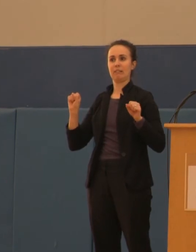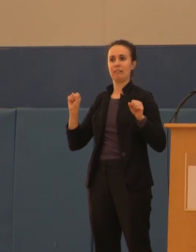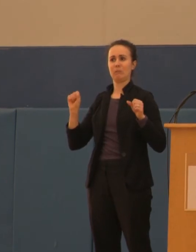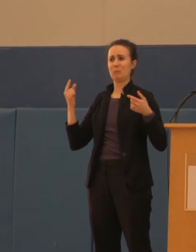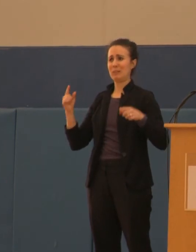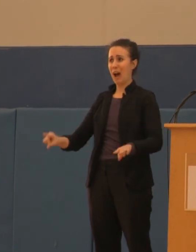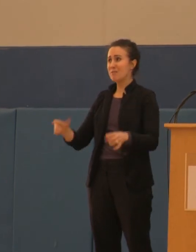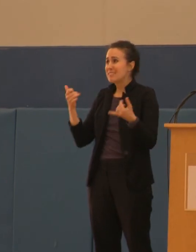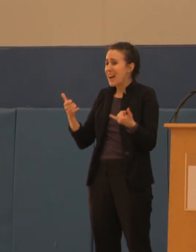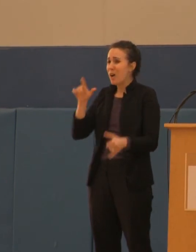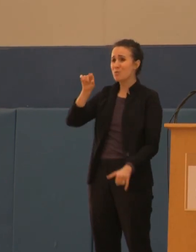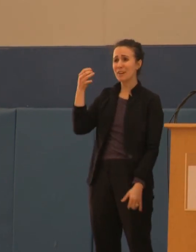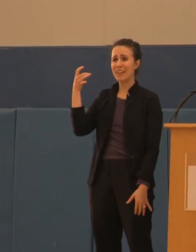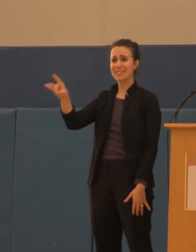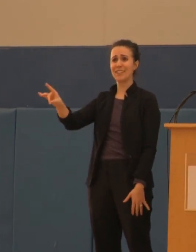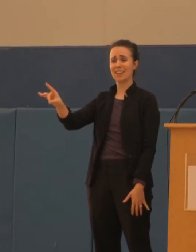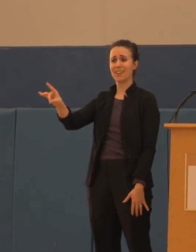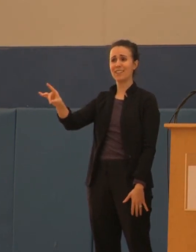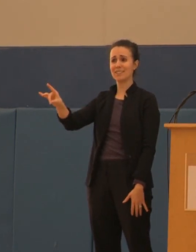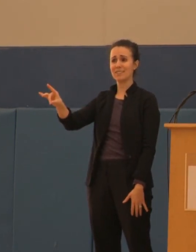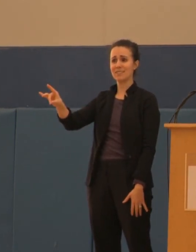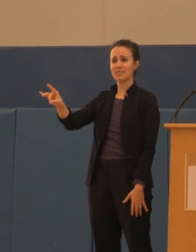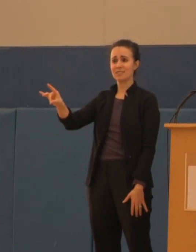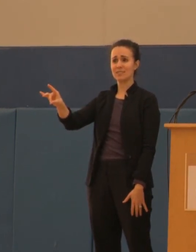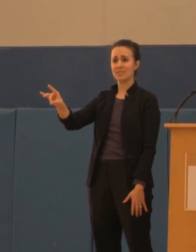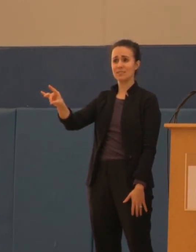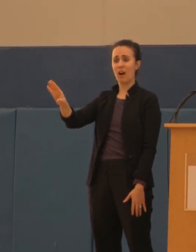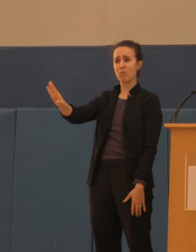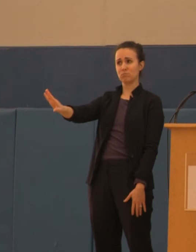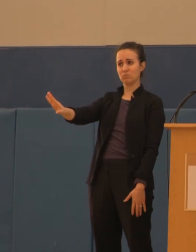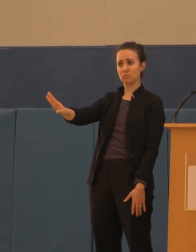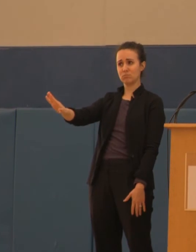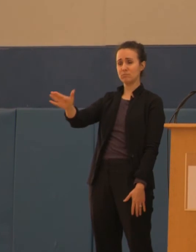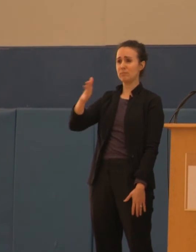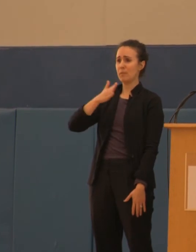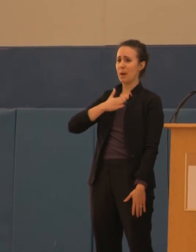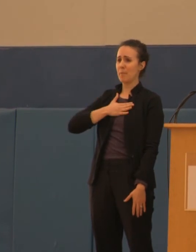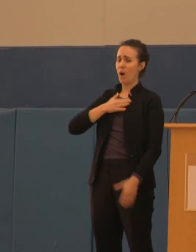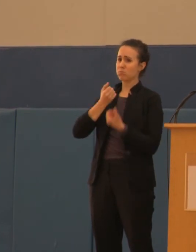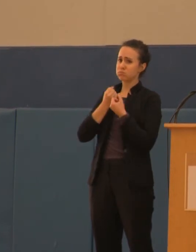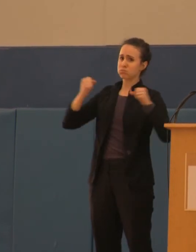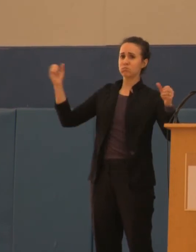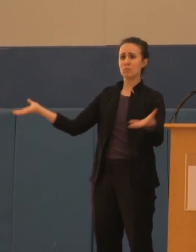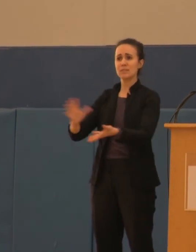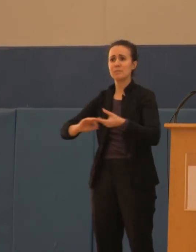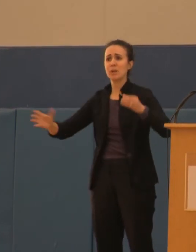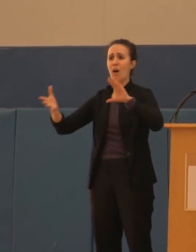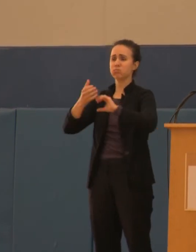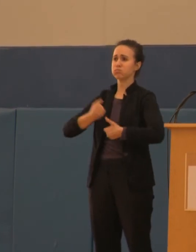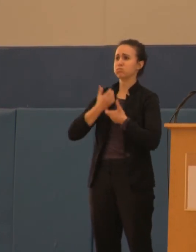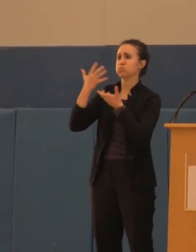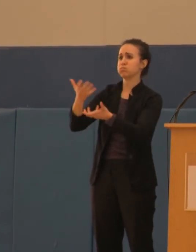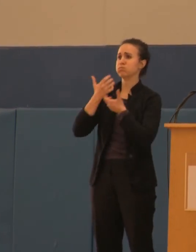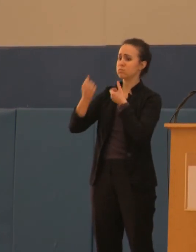in 2018. But I want to make sure that my voice today is for all